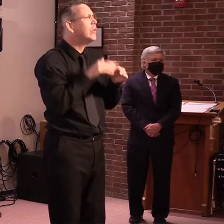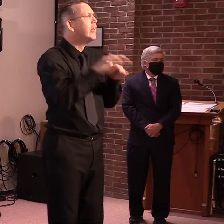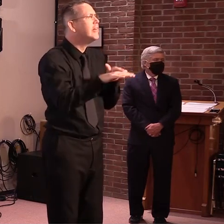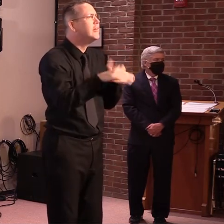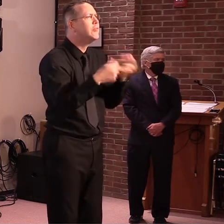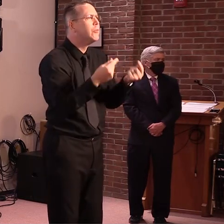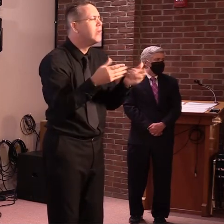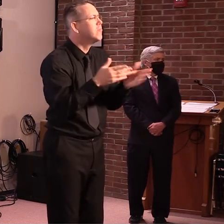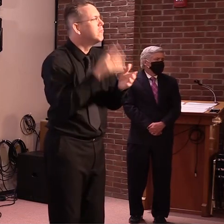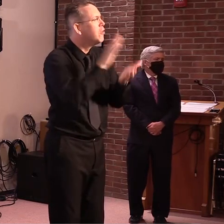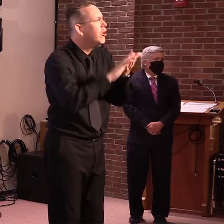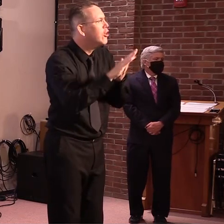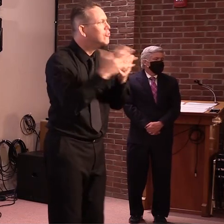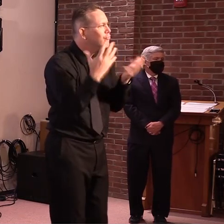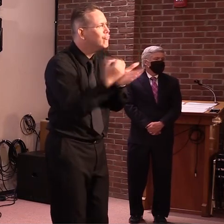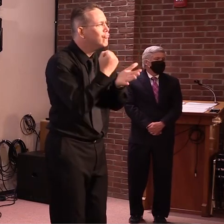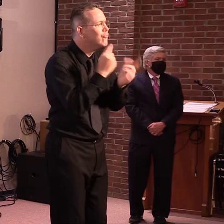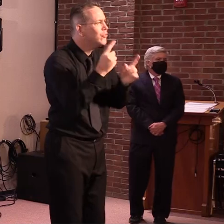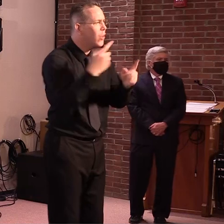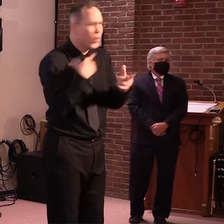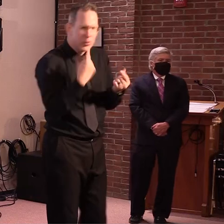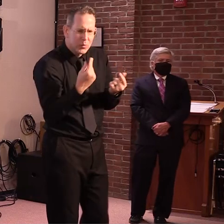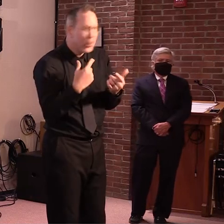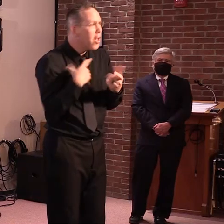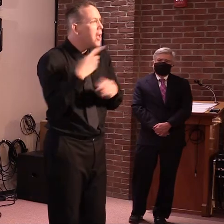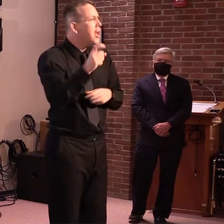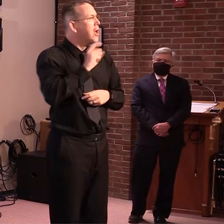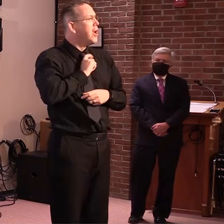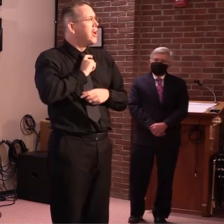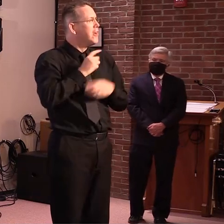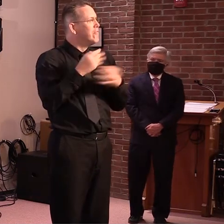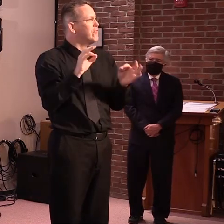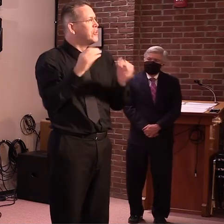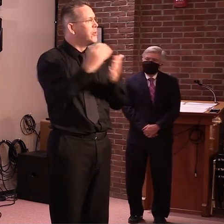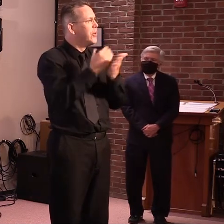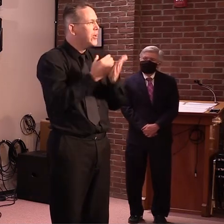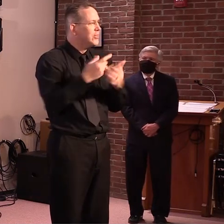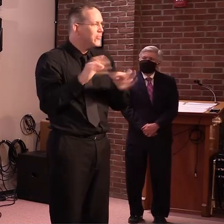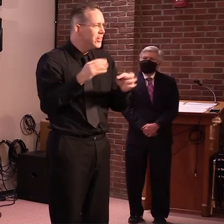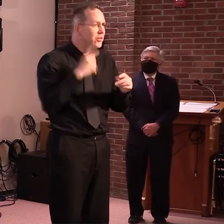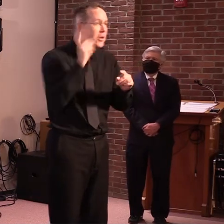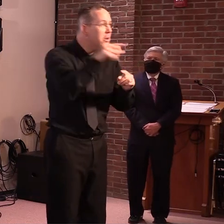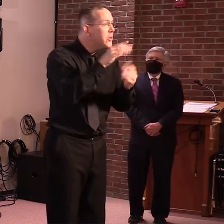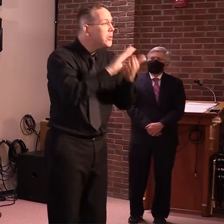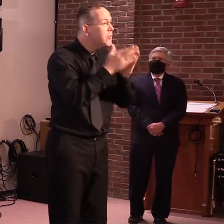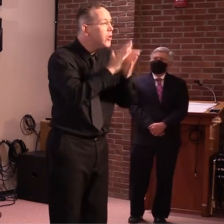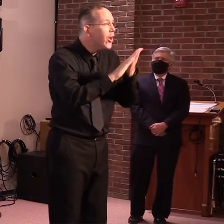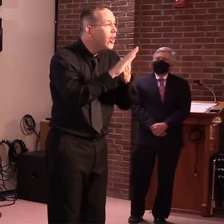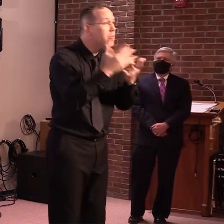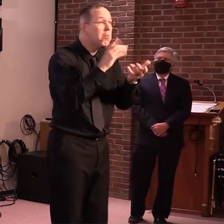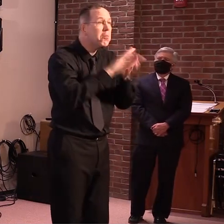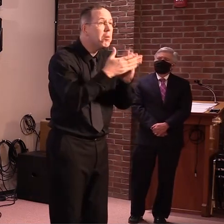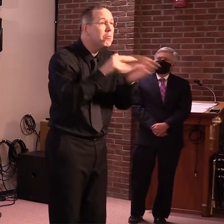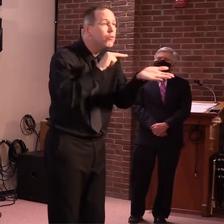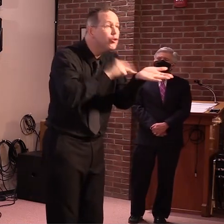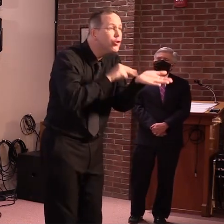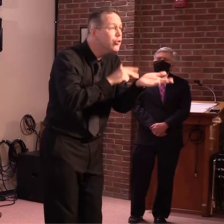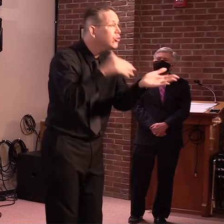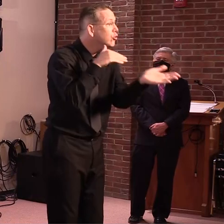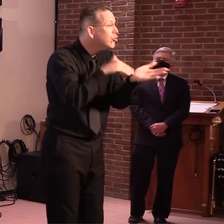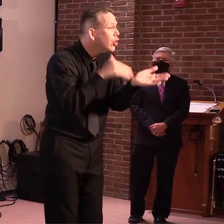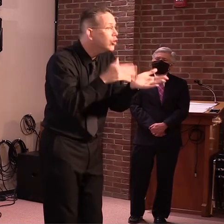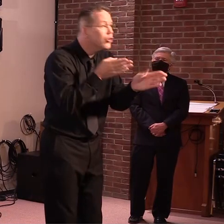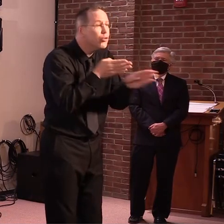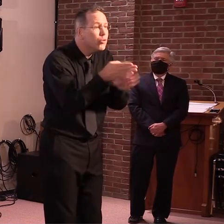path of launching a career, becoming a nurse, flying planes, becoming a doctor, building websites, building buildings, making things, taking care of